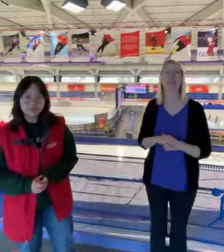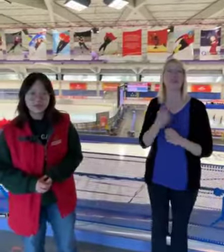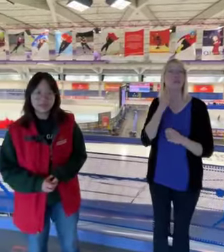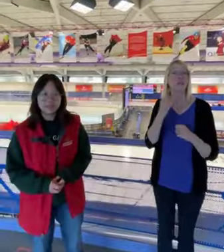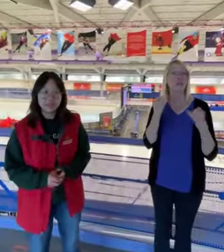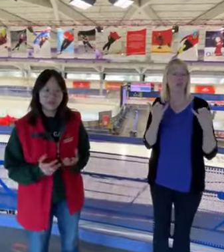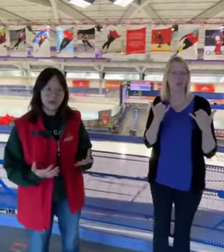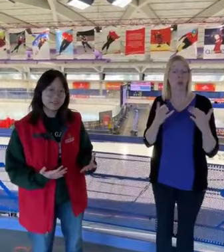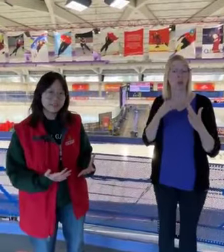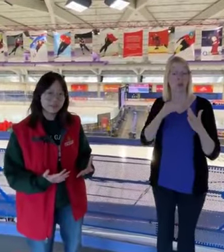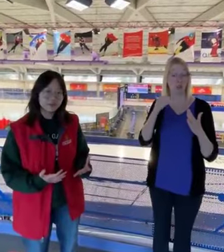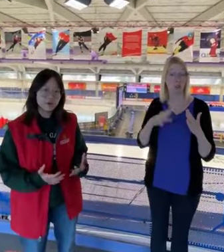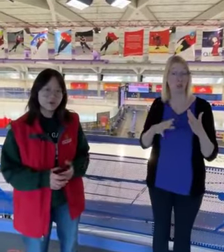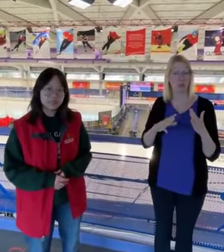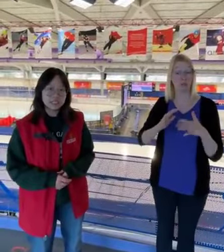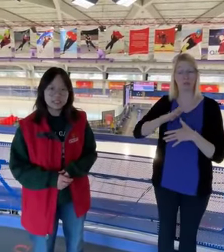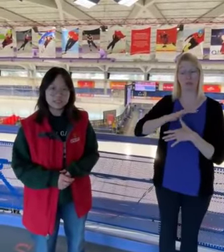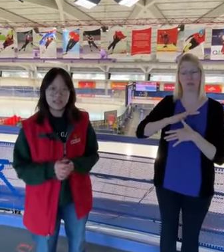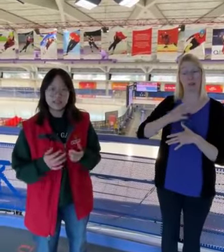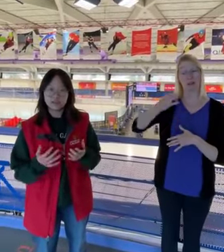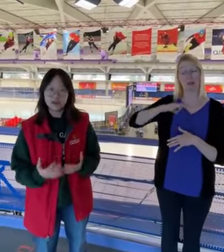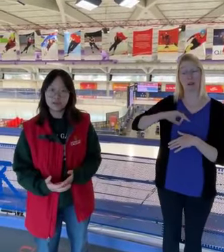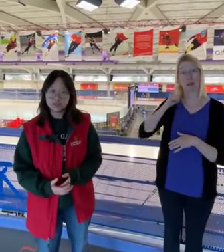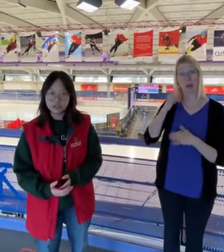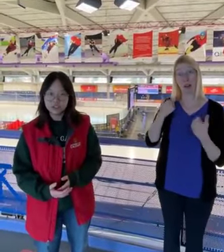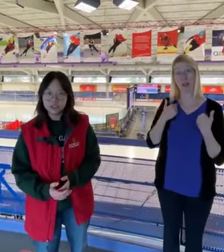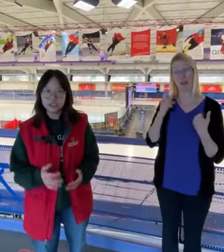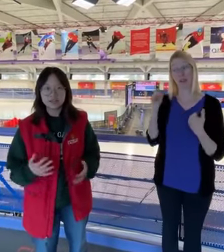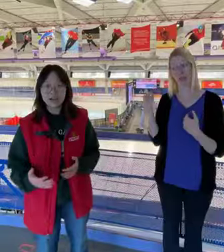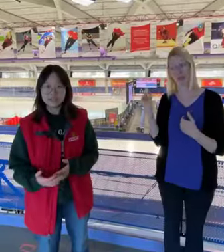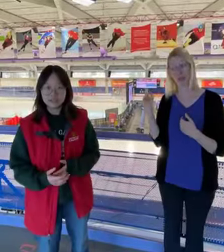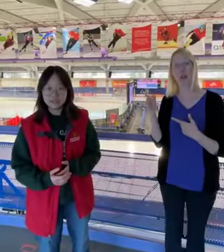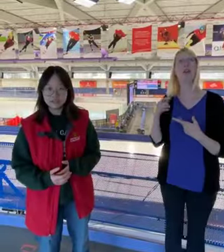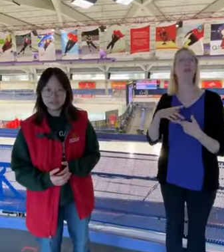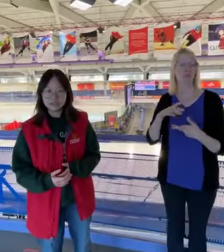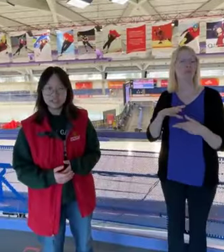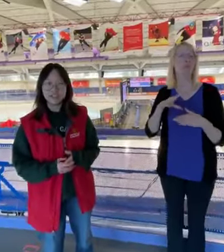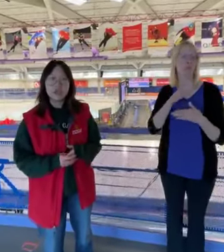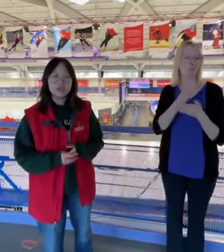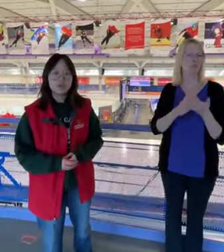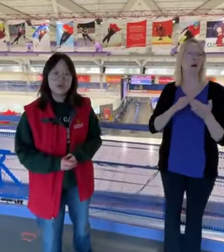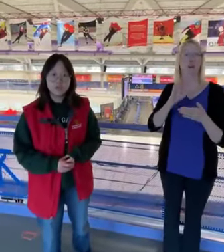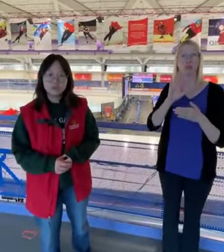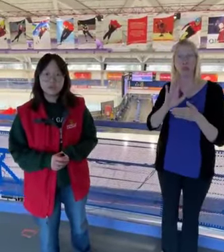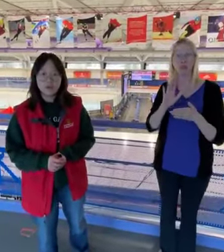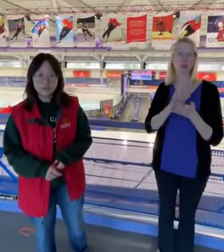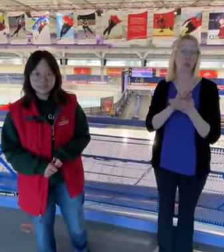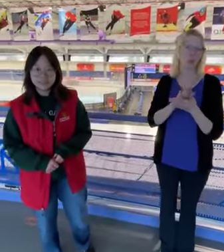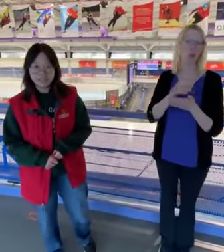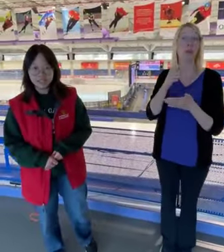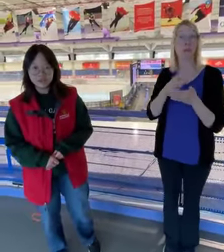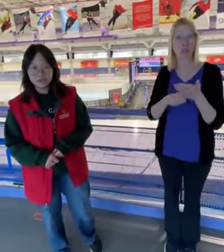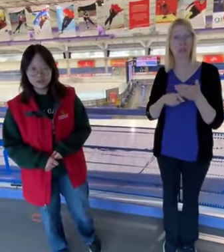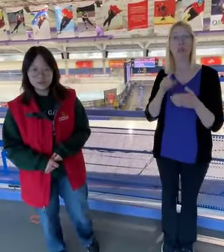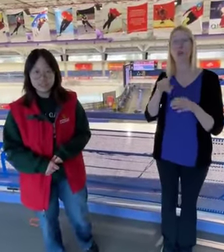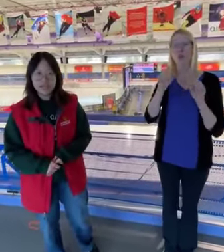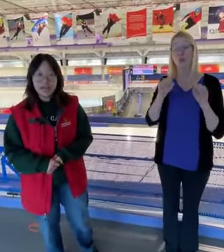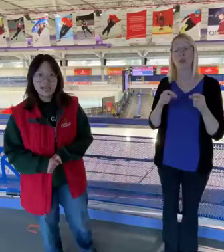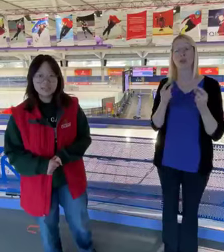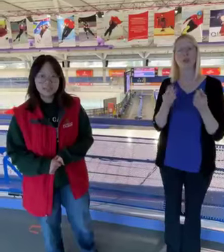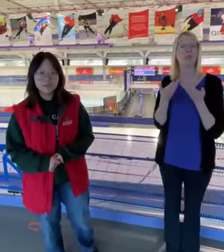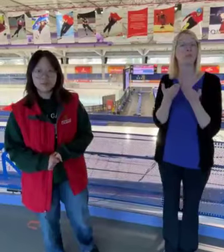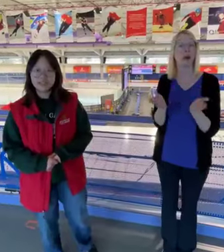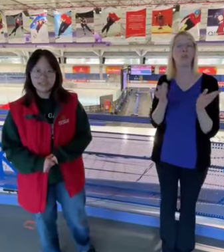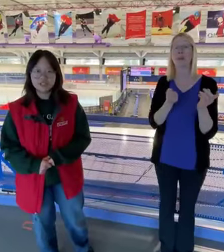students, the main benefit of having the Olympic Oval is that as a part of your tuition and your active living services, you are able to public skate here for